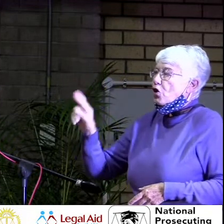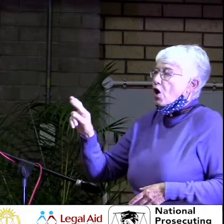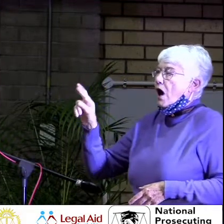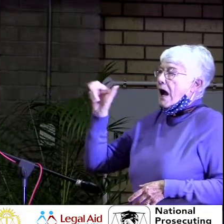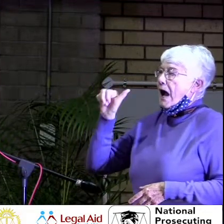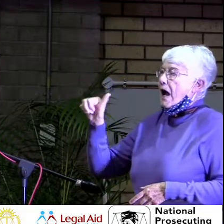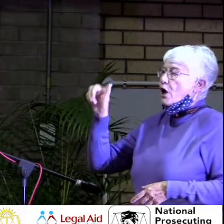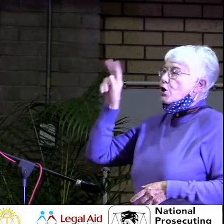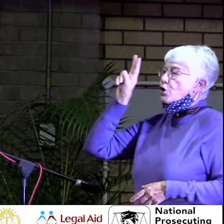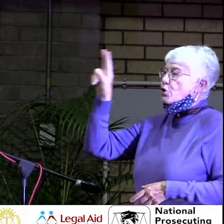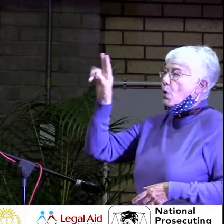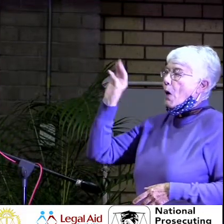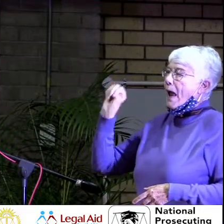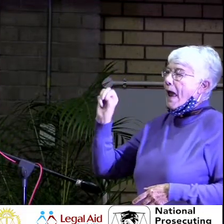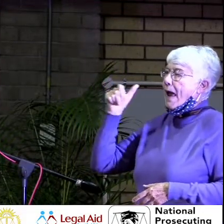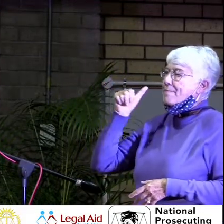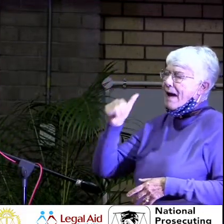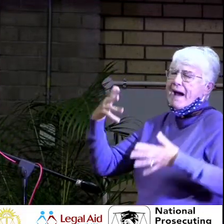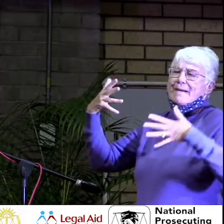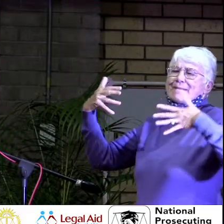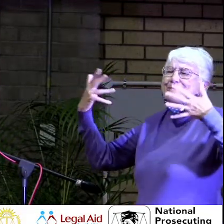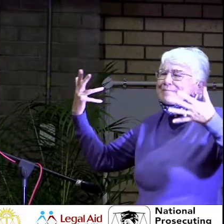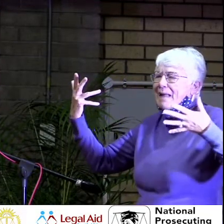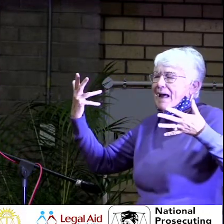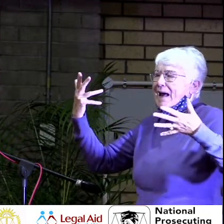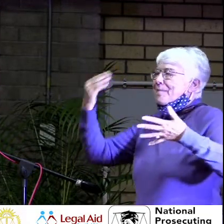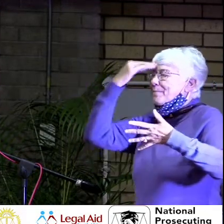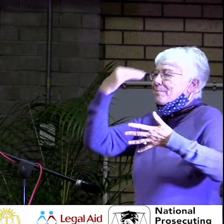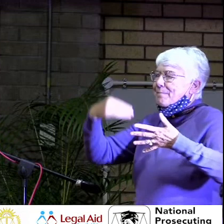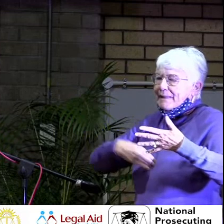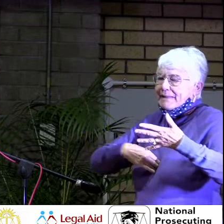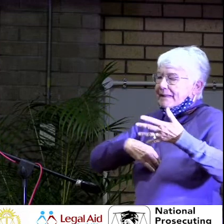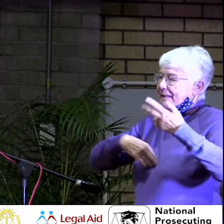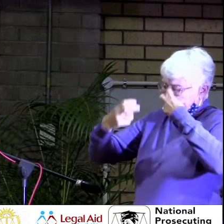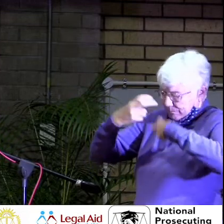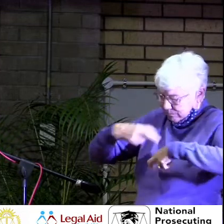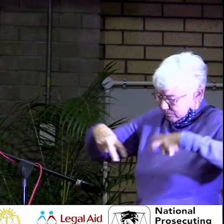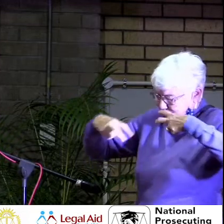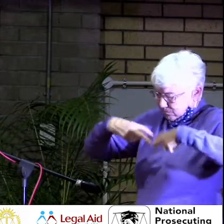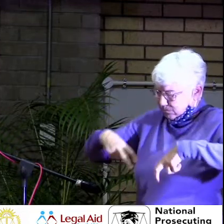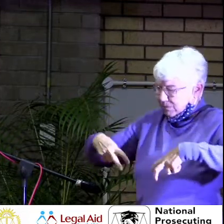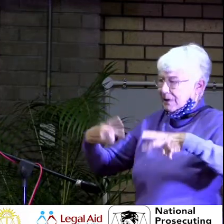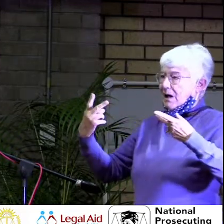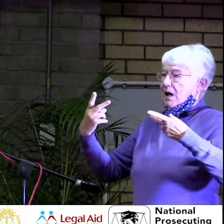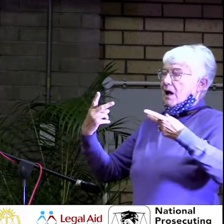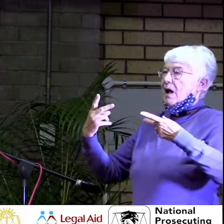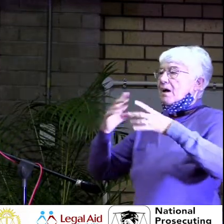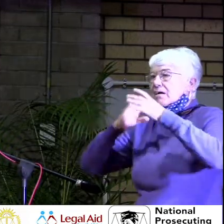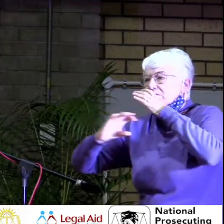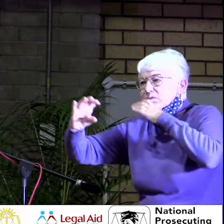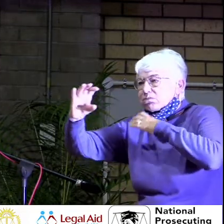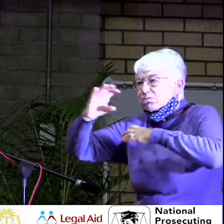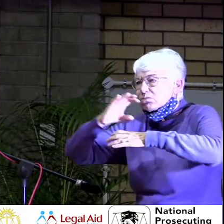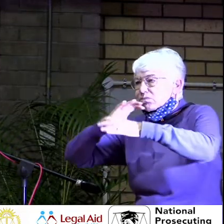there, forensic medical examination, trauma counseling,